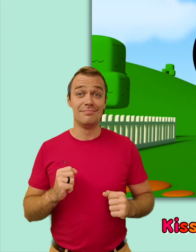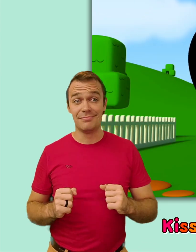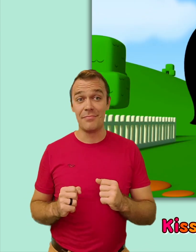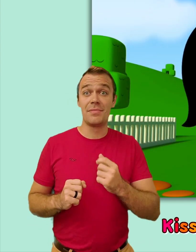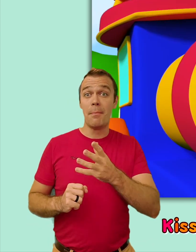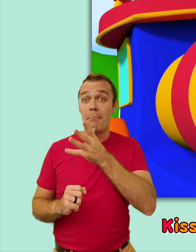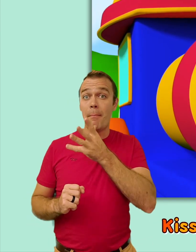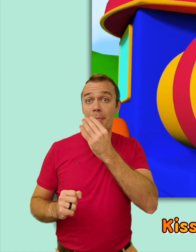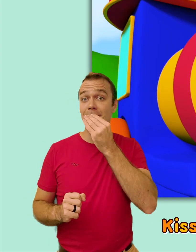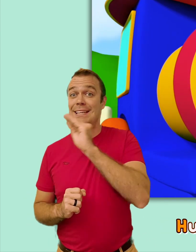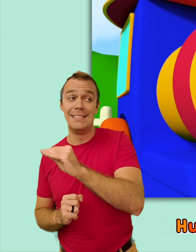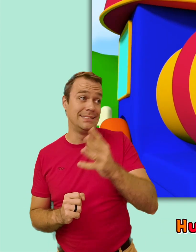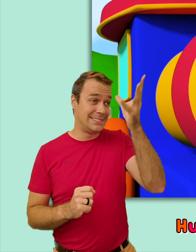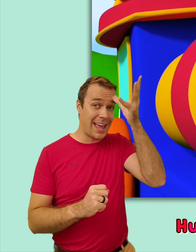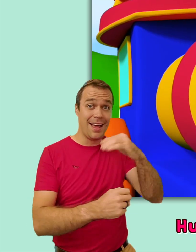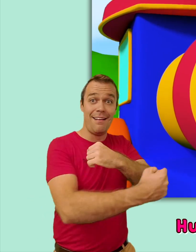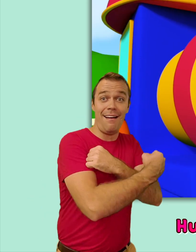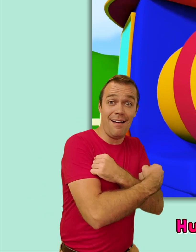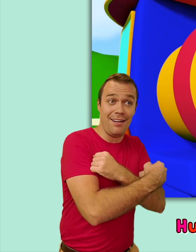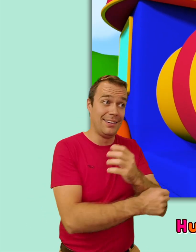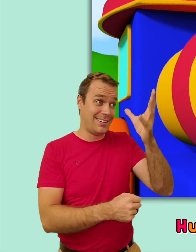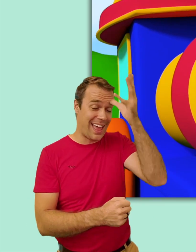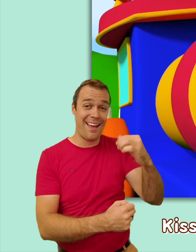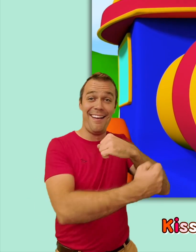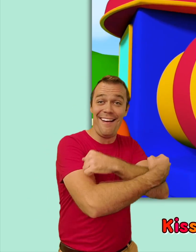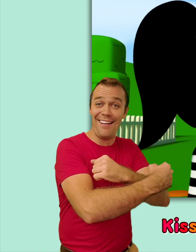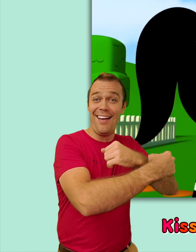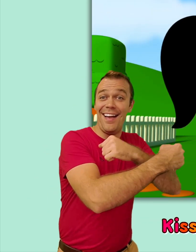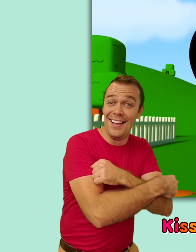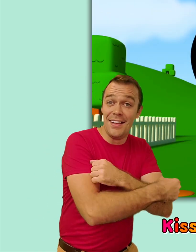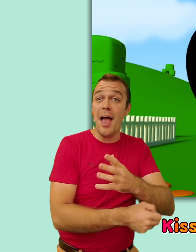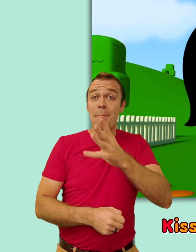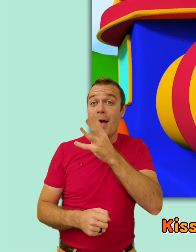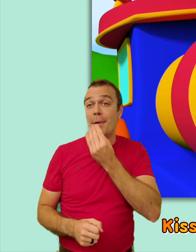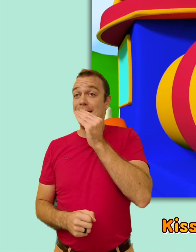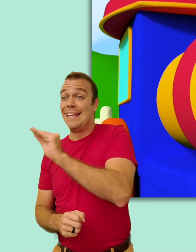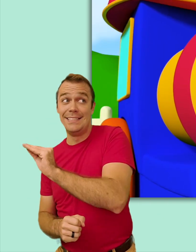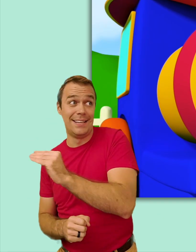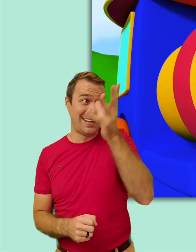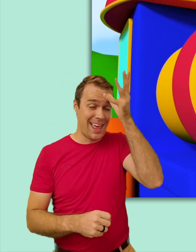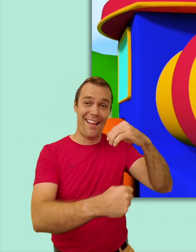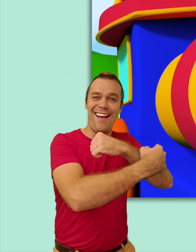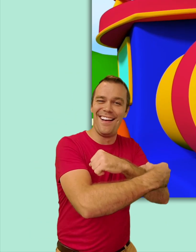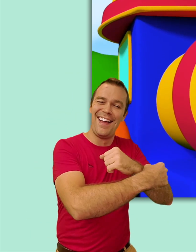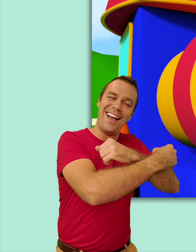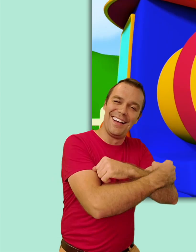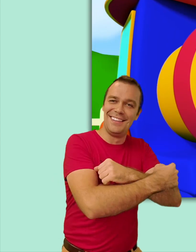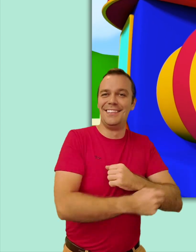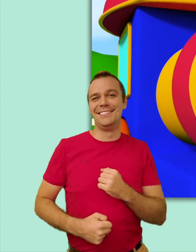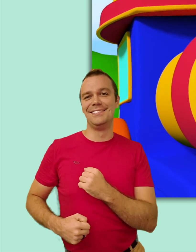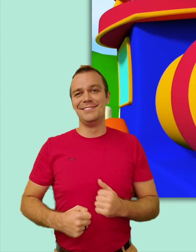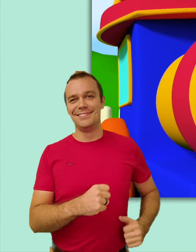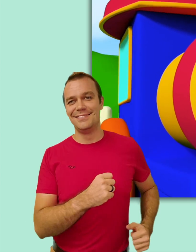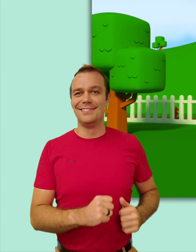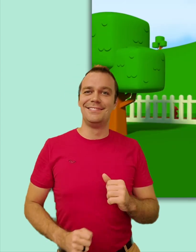Kissed my ma and hugged my pa, hugged my pa, hugged my pa. Kissed my ma and hugged my pa, hi-ho, hi-ho,